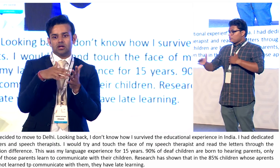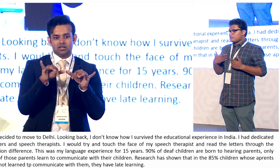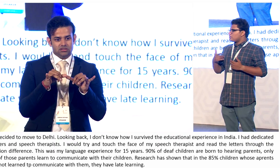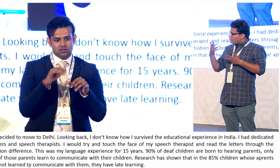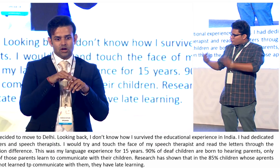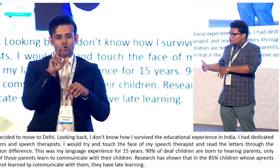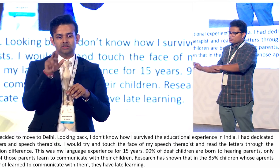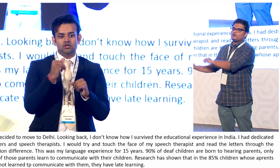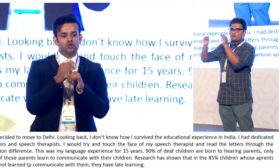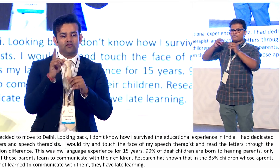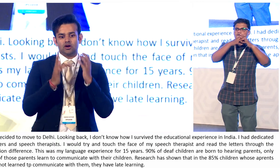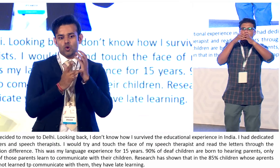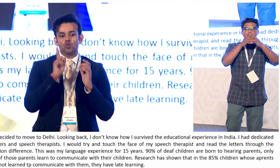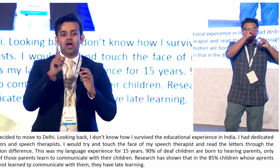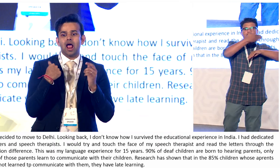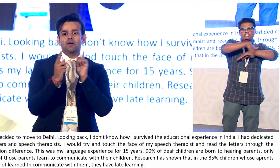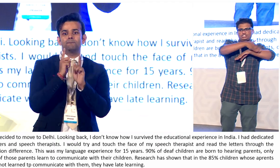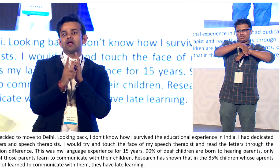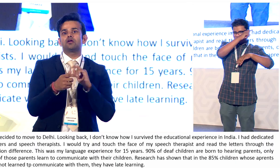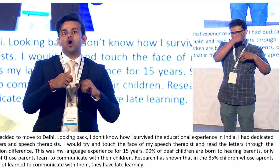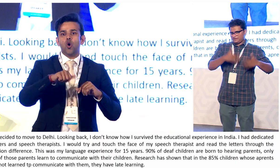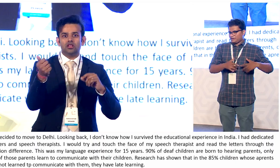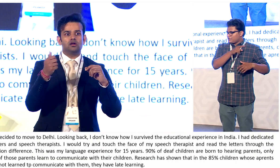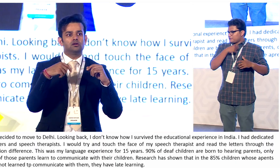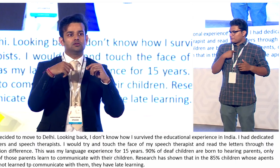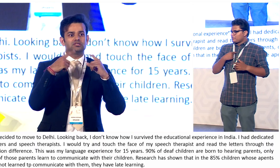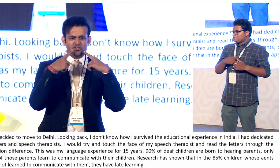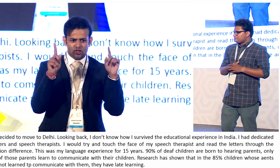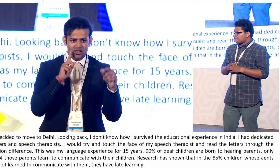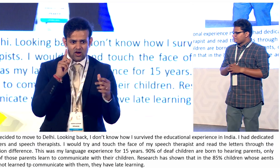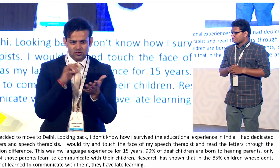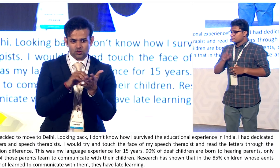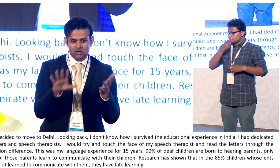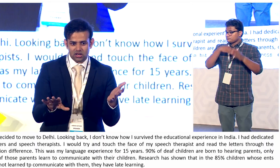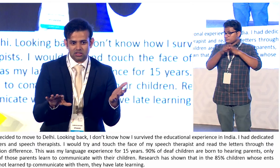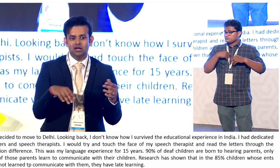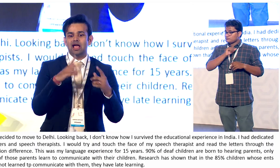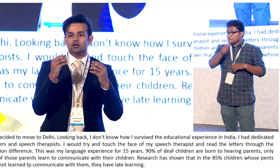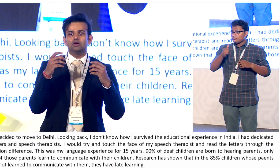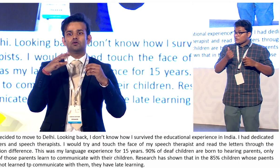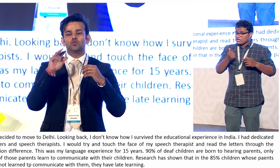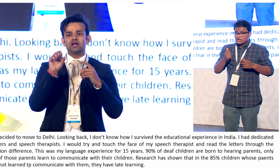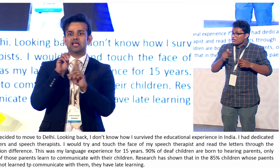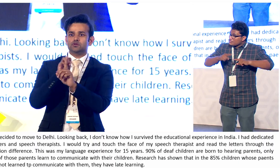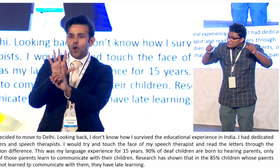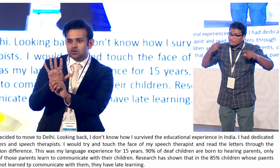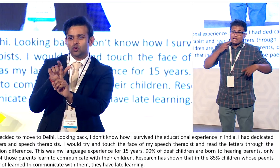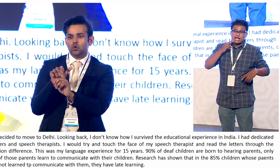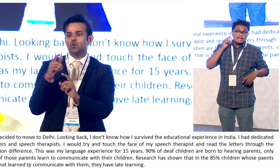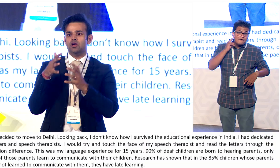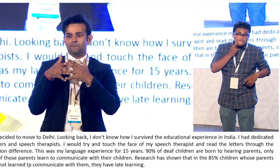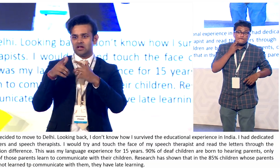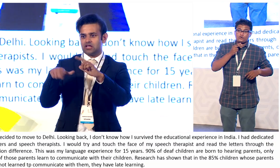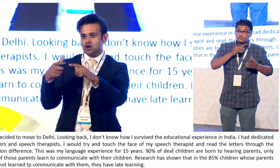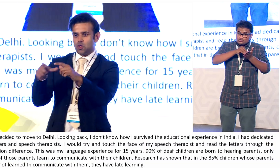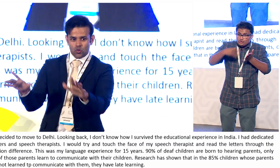moved to the U.S. to study engineering at the Rochester Institute of Technology, where I met other very successful deaf students.